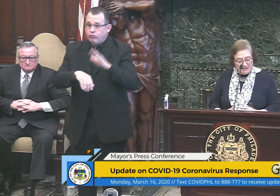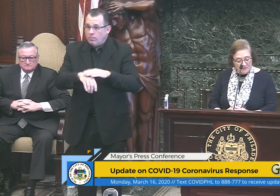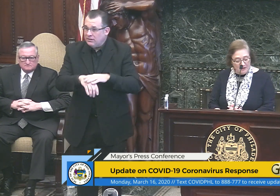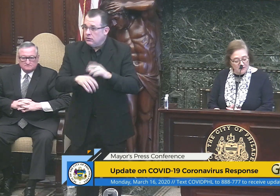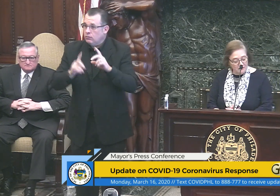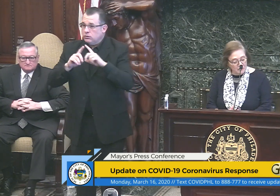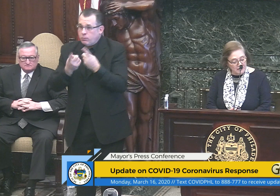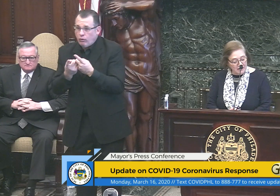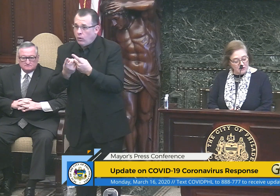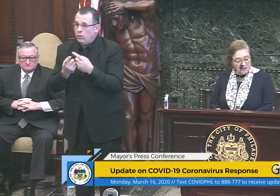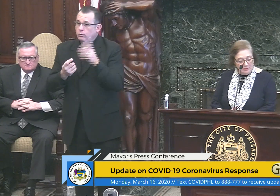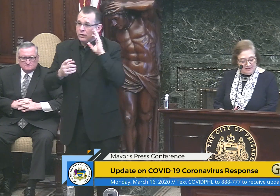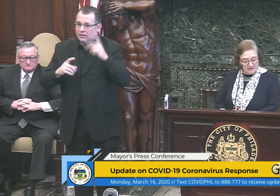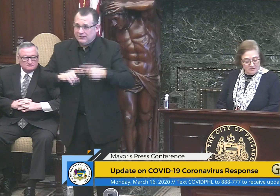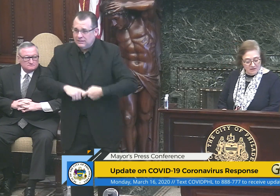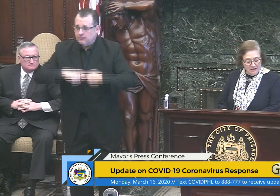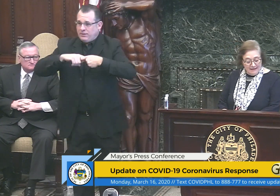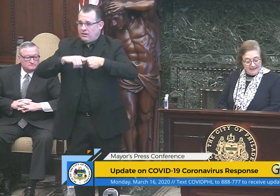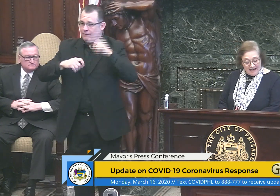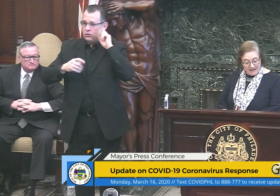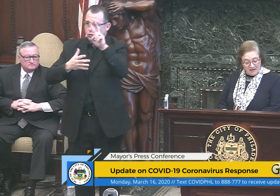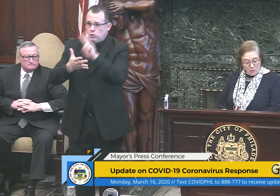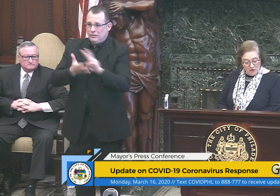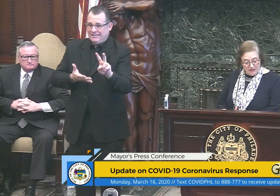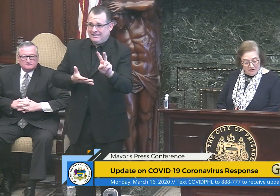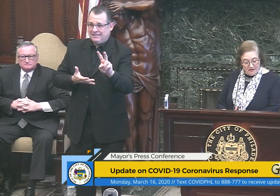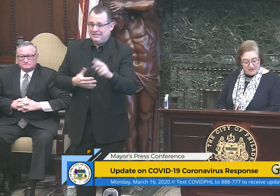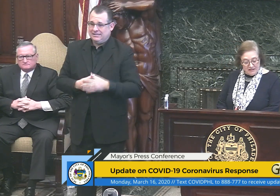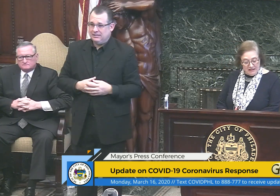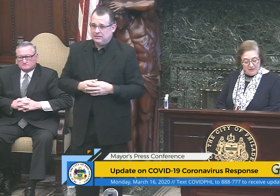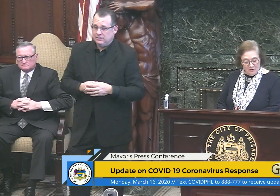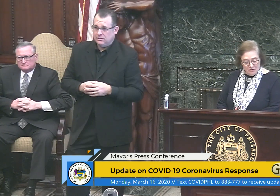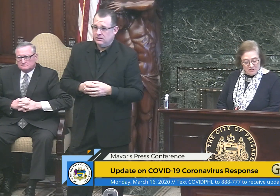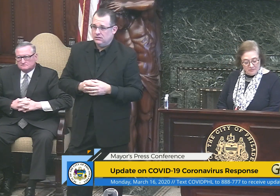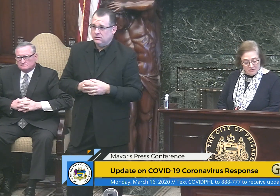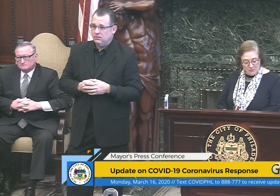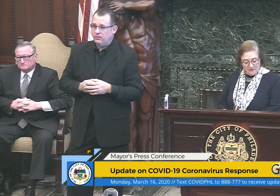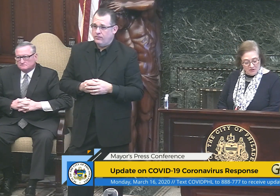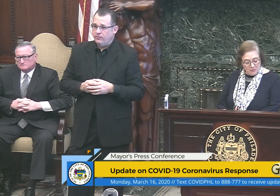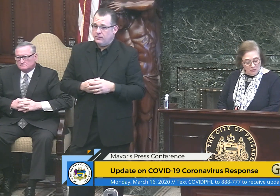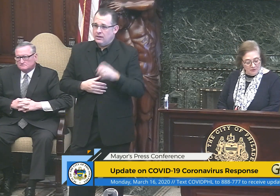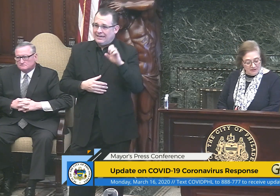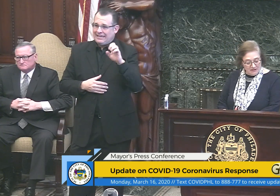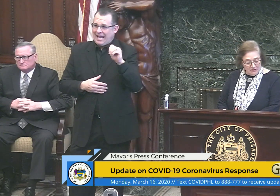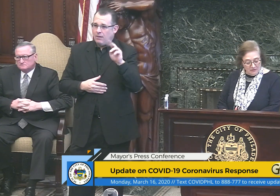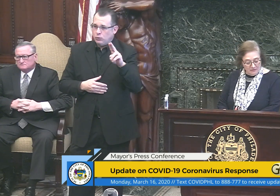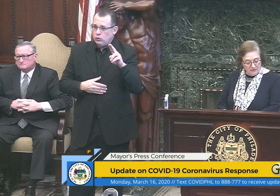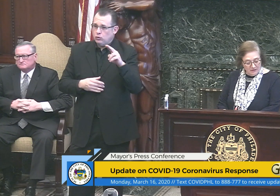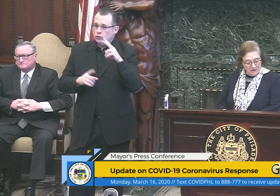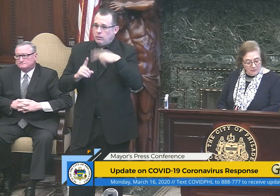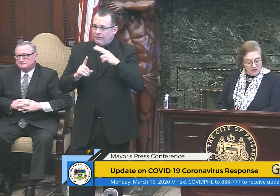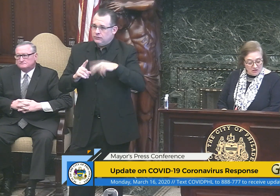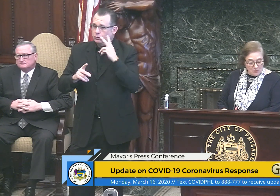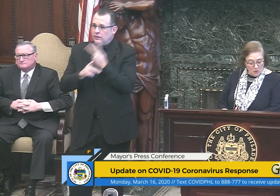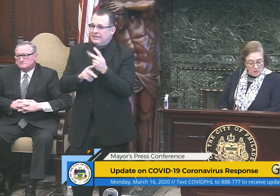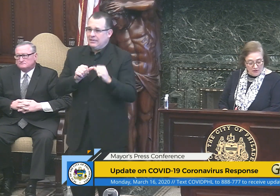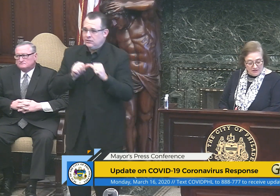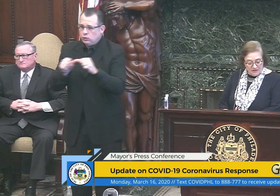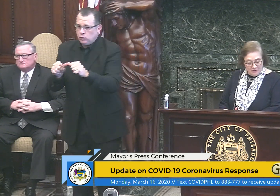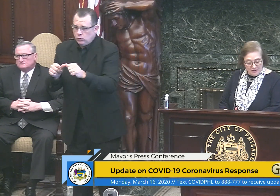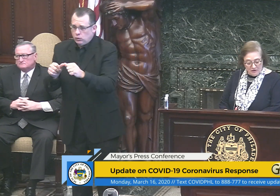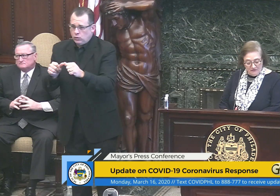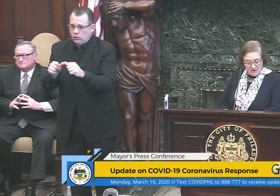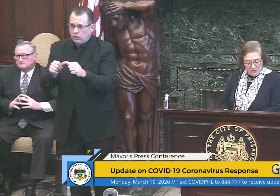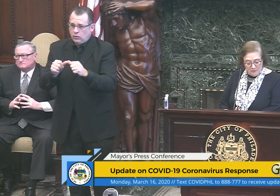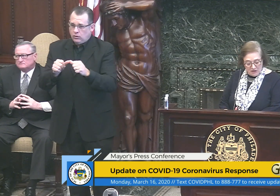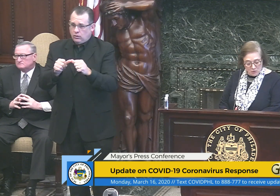will be suspended for the next 2 weeks. Gagnon 1 hearings and EMU supervision will continue. Municipal court will